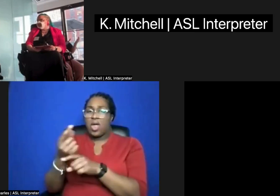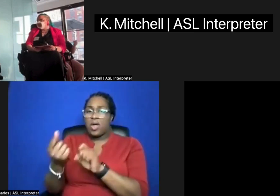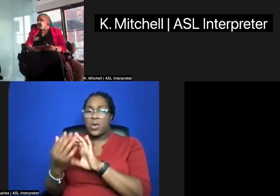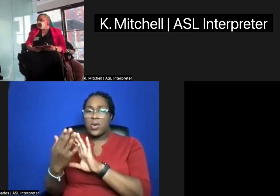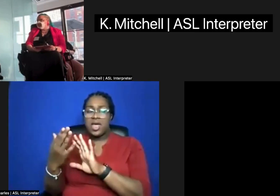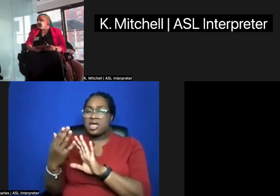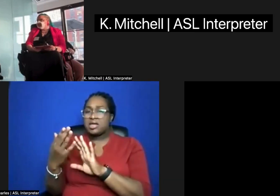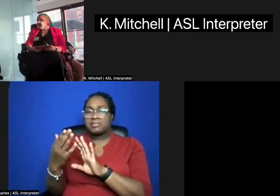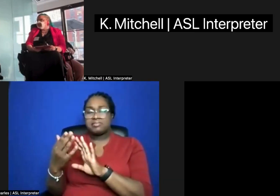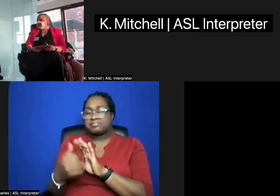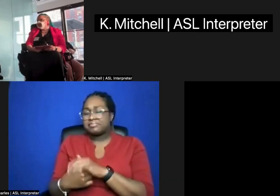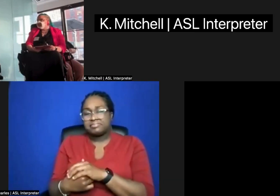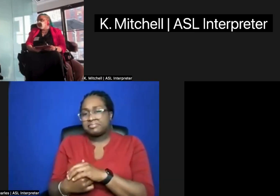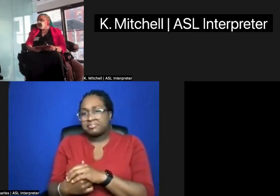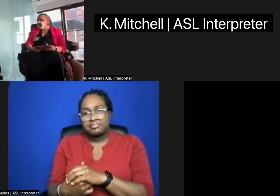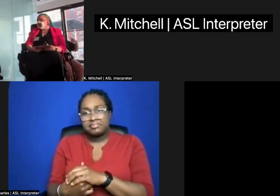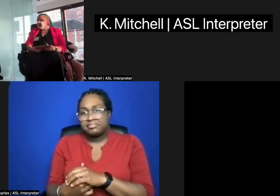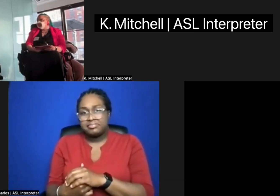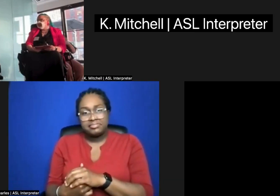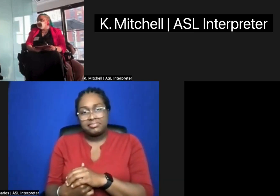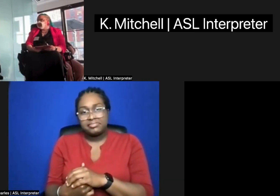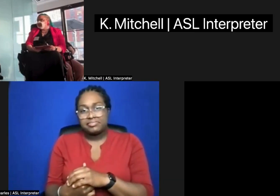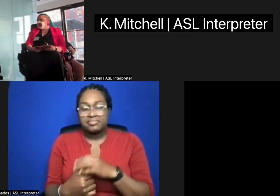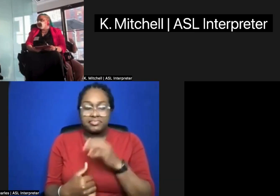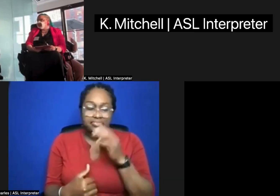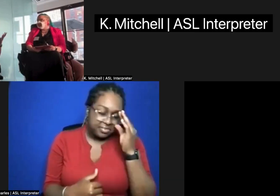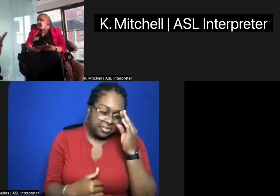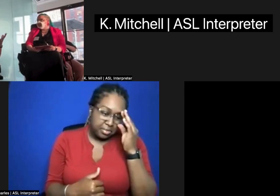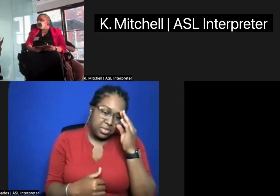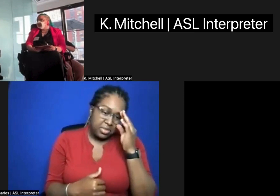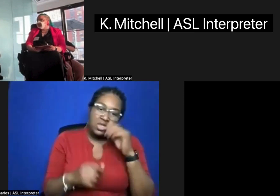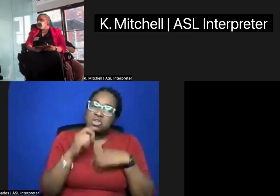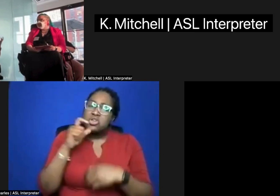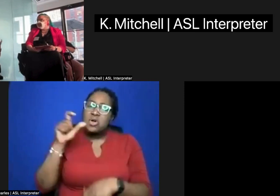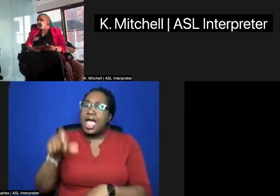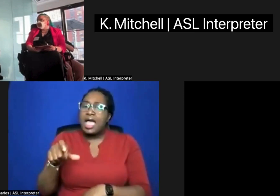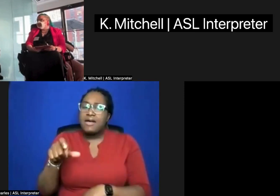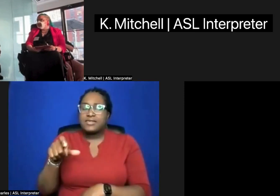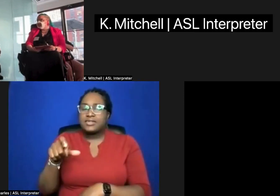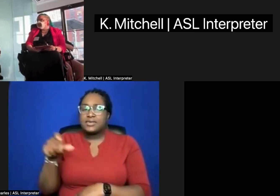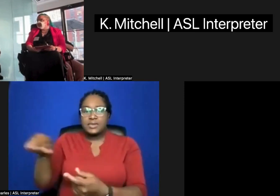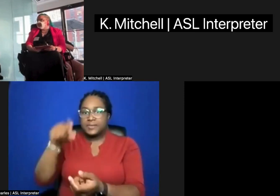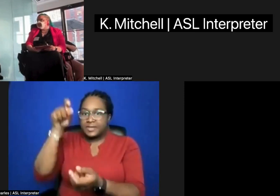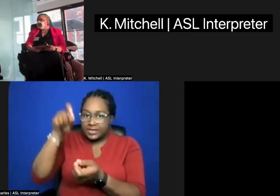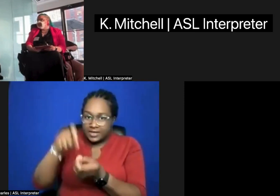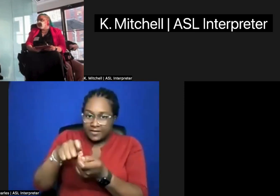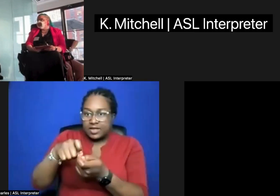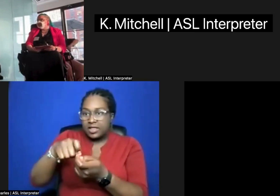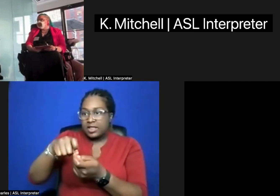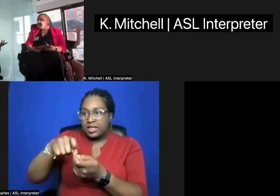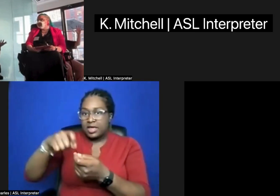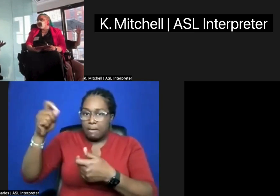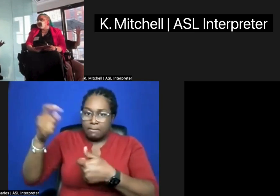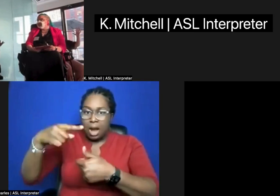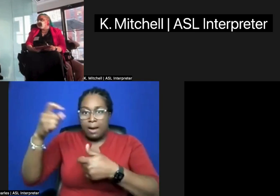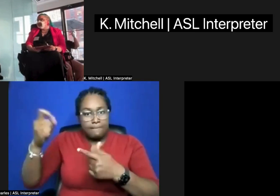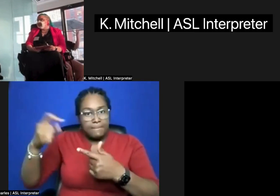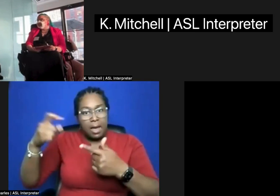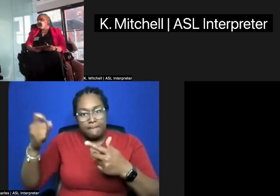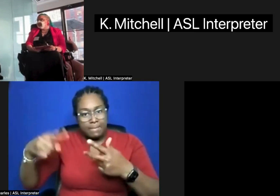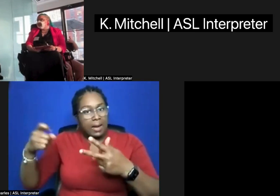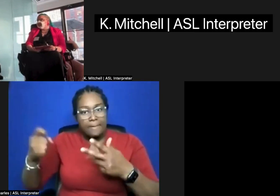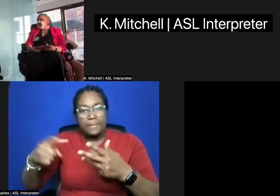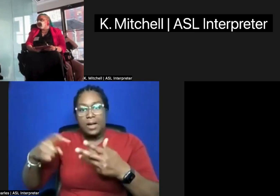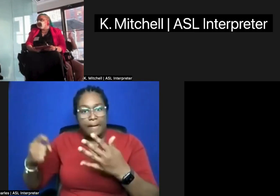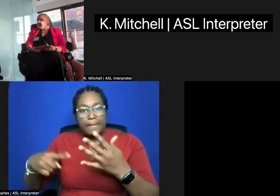always arguing. This office is always arguing that you don't have to spell it out and say every single thing. You can make a pretty general